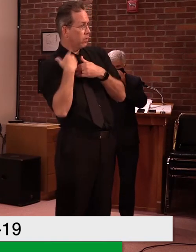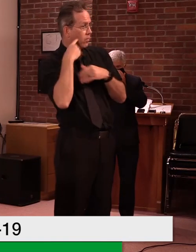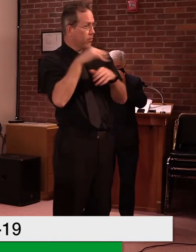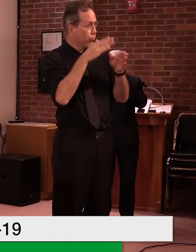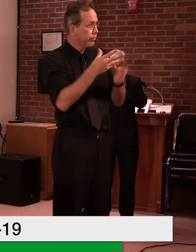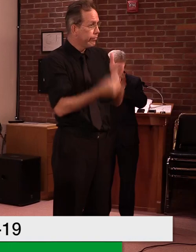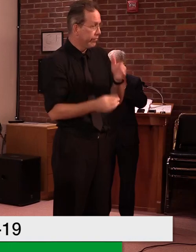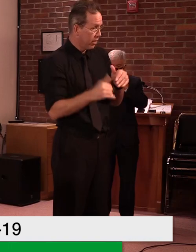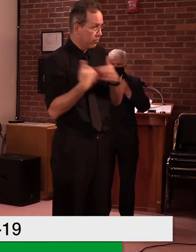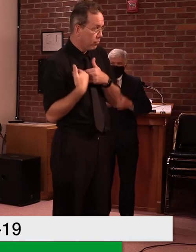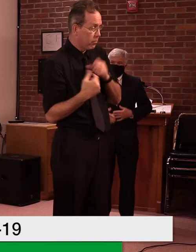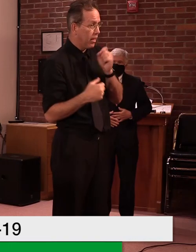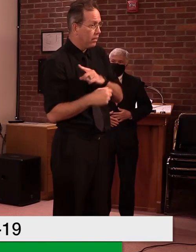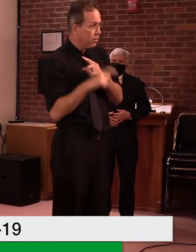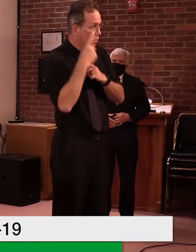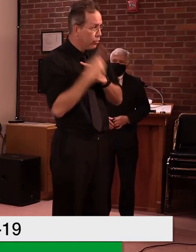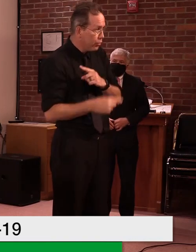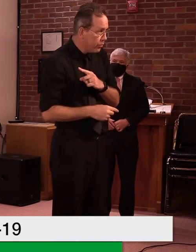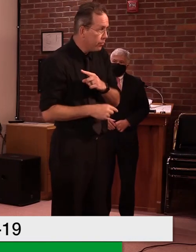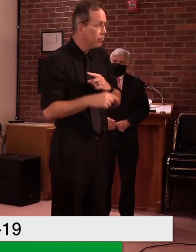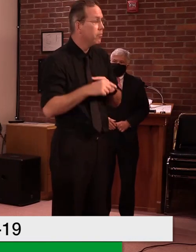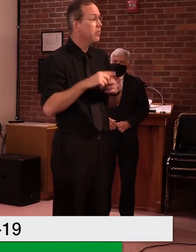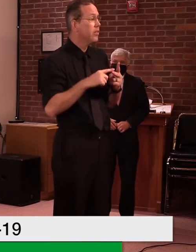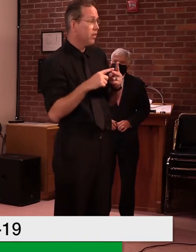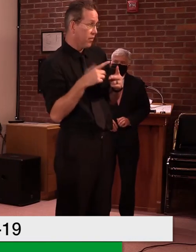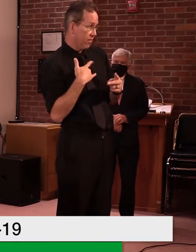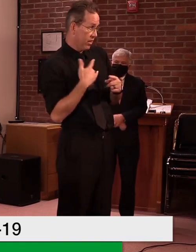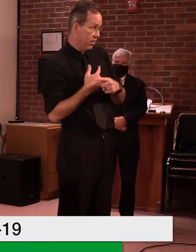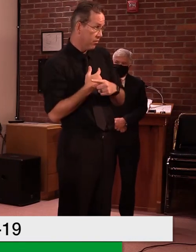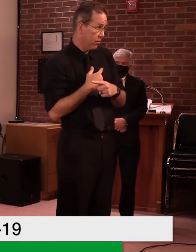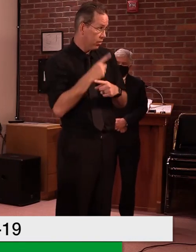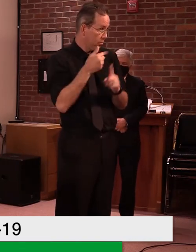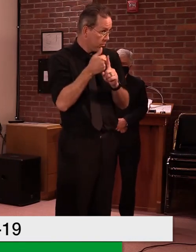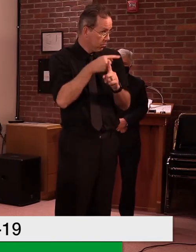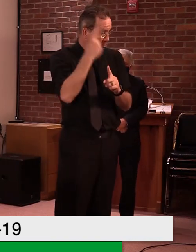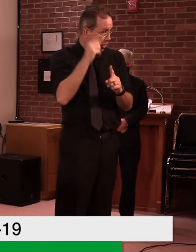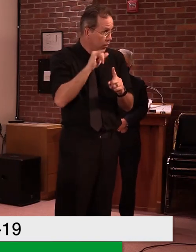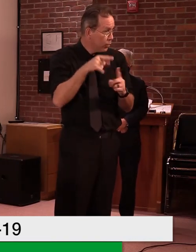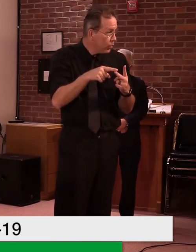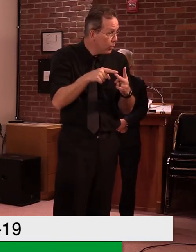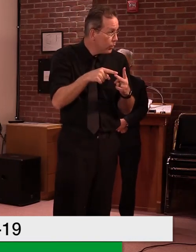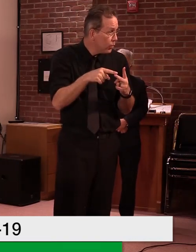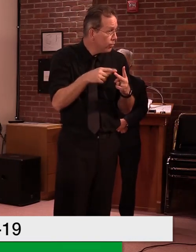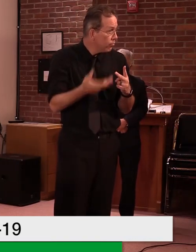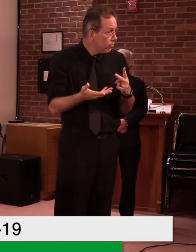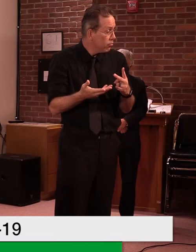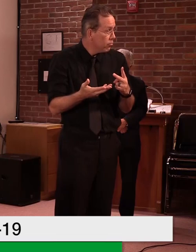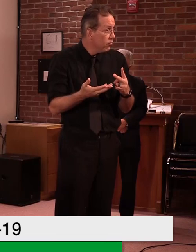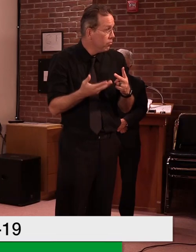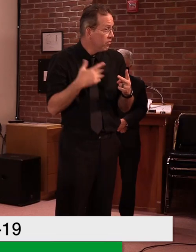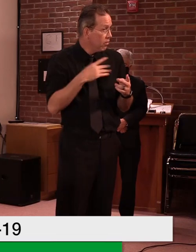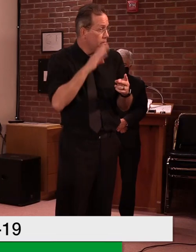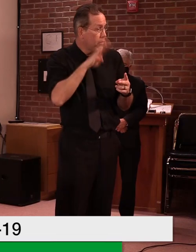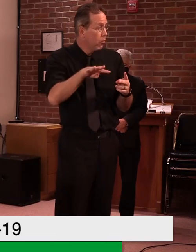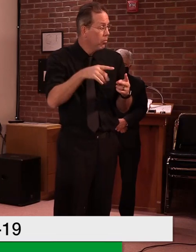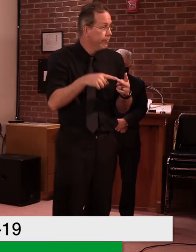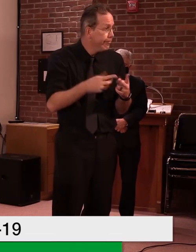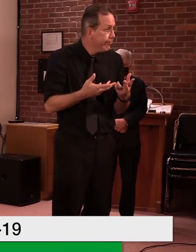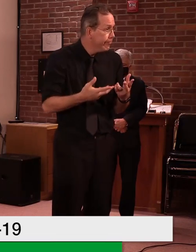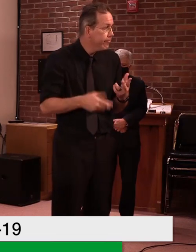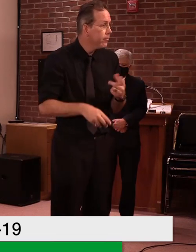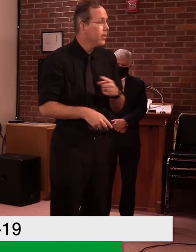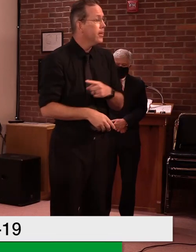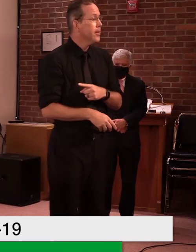Johnson's race may have played a role in his death? Yeah, well, I'd like to see the results of the investigation before I come to that